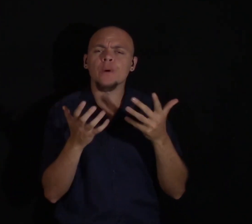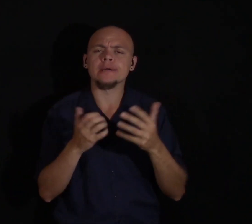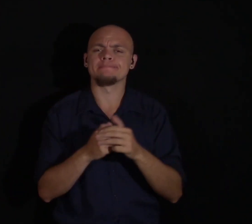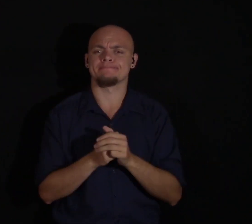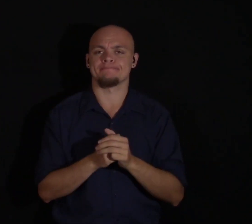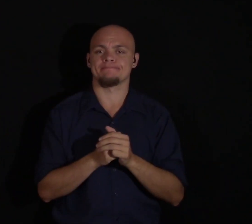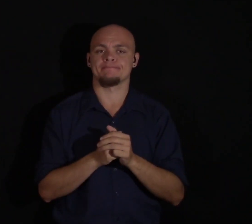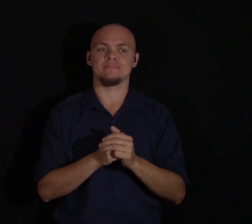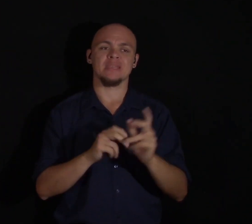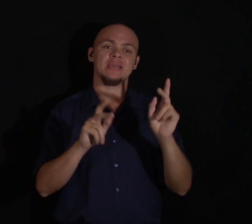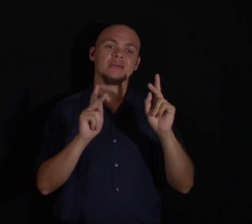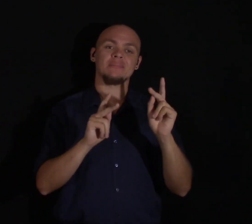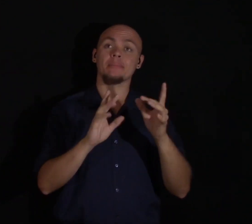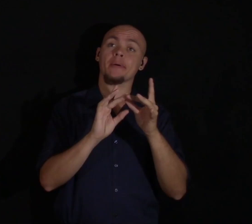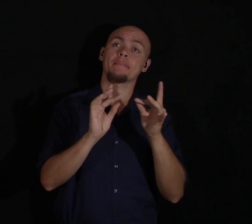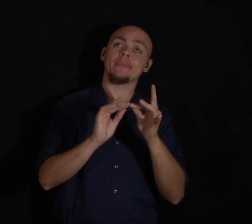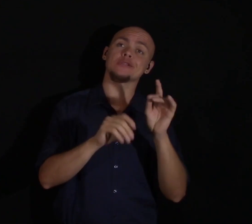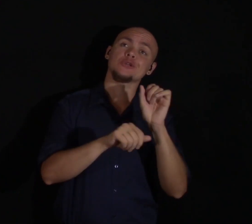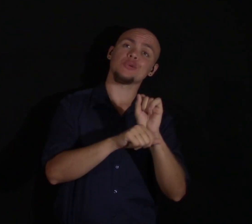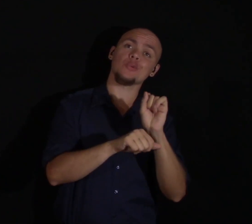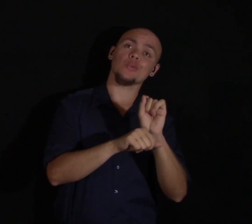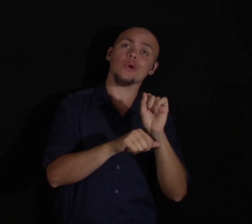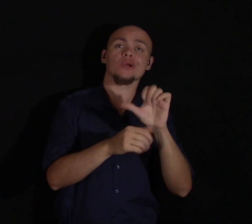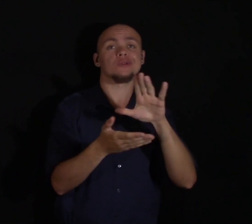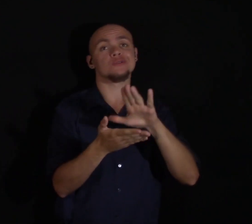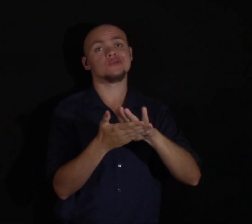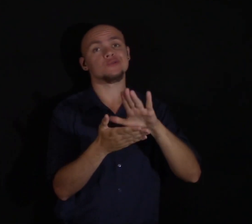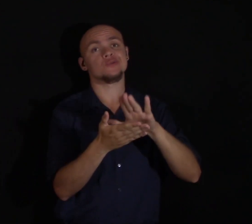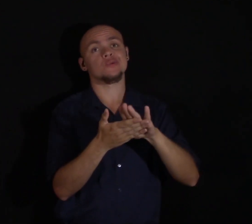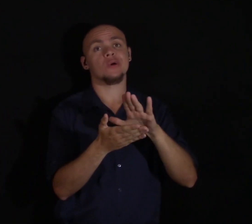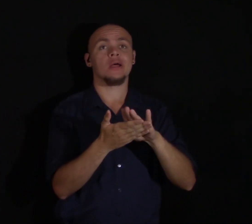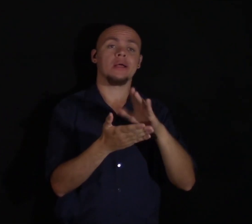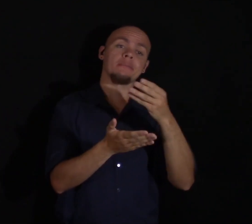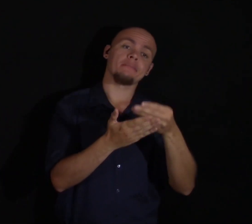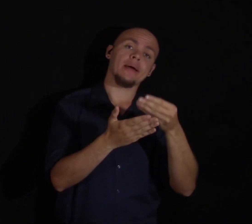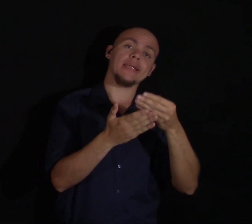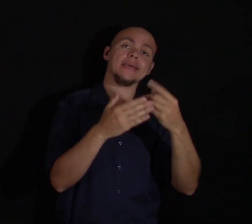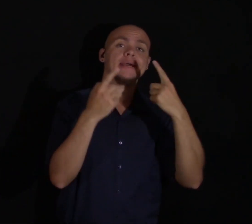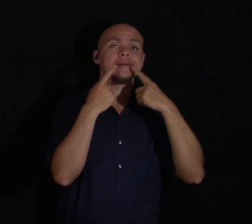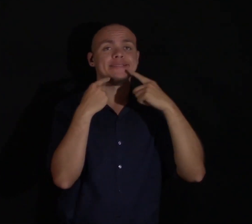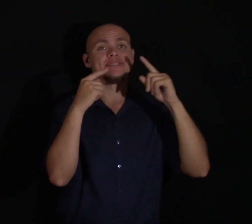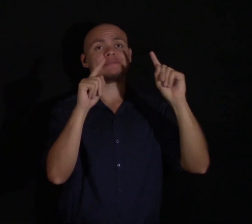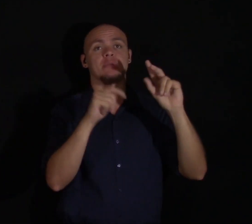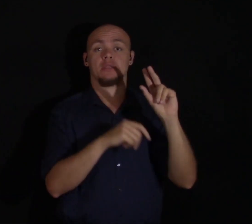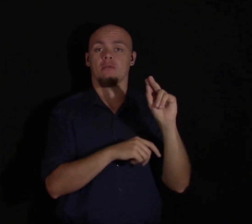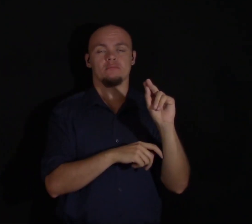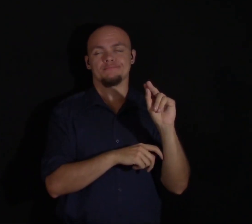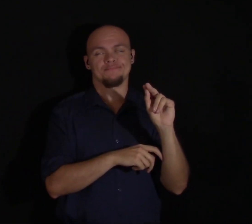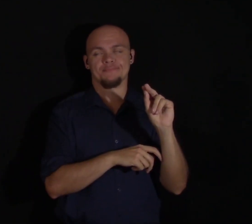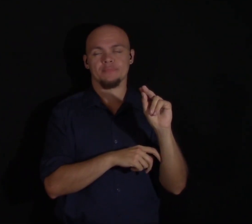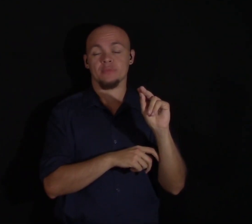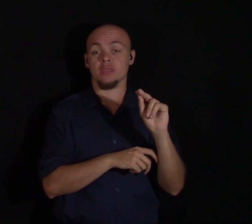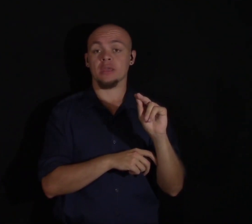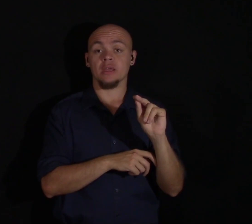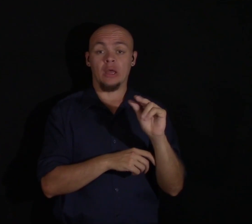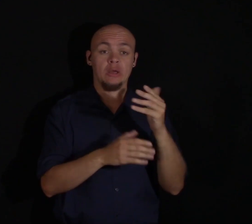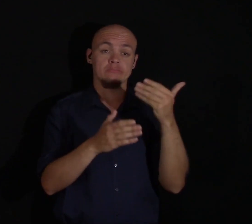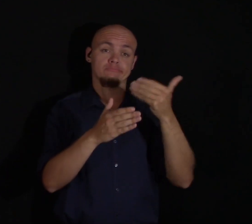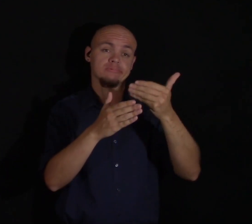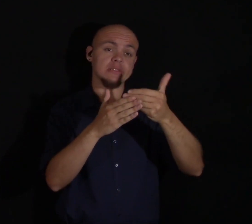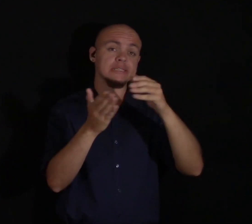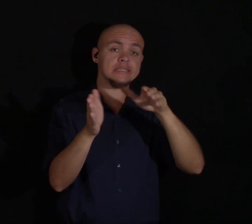these people mention work or school, money or achievements, but in the face of death, the